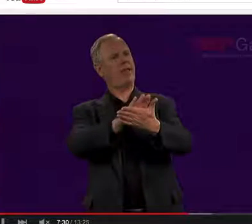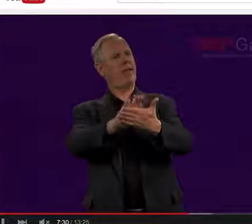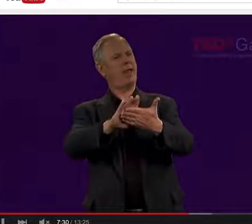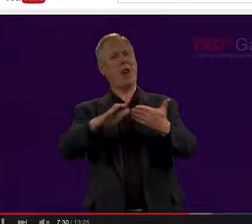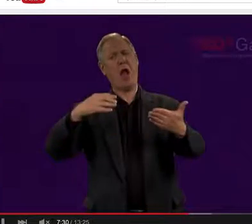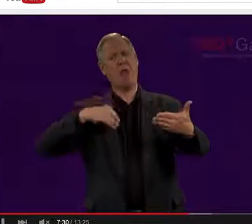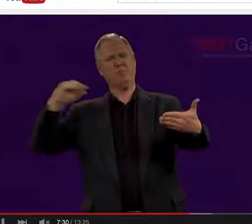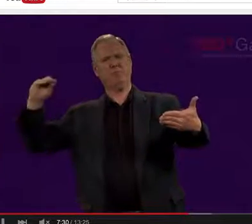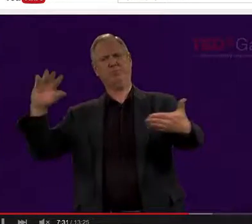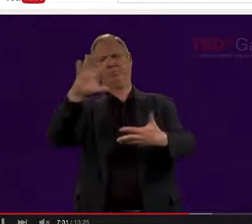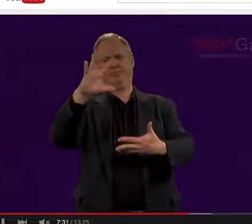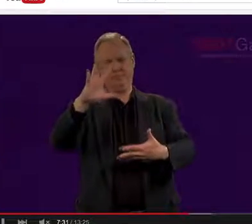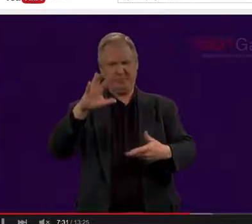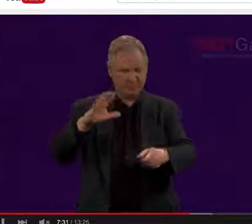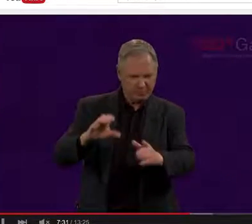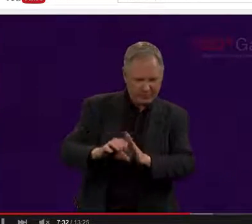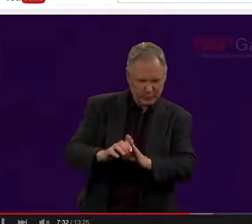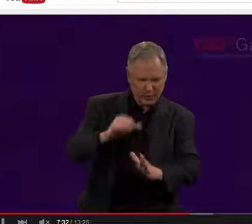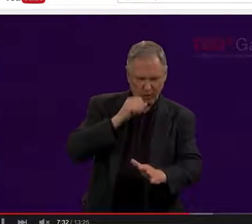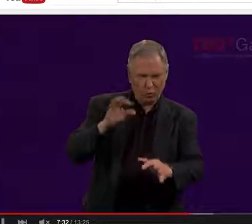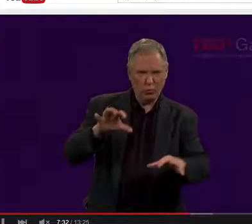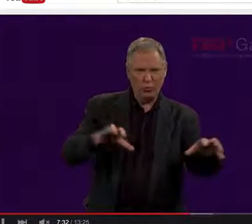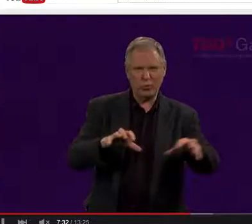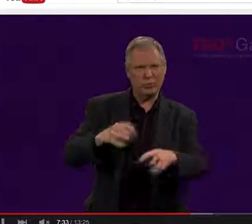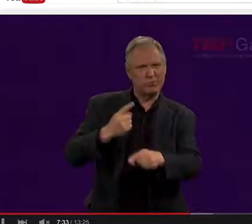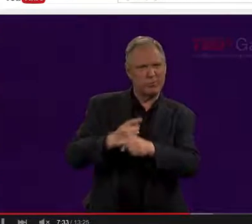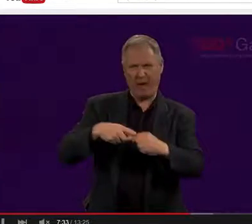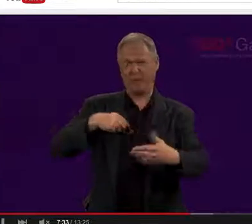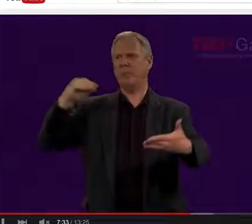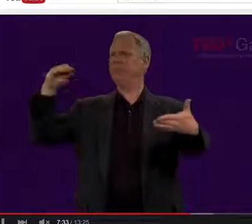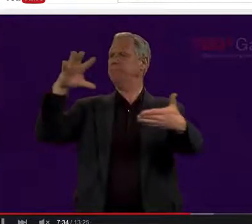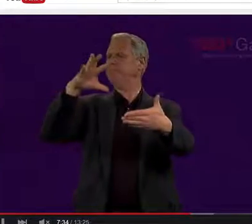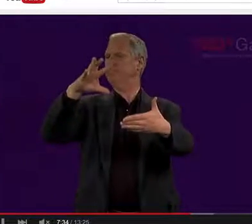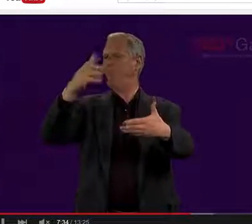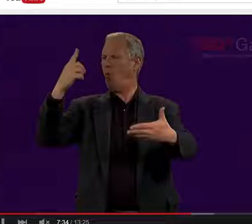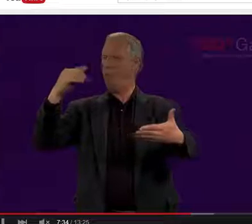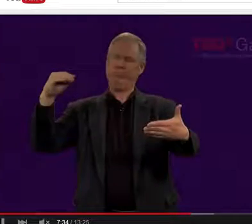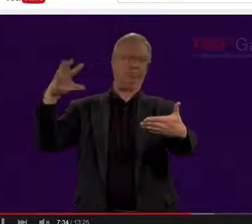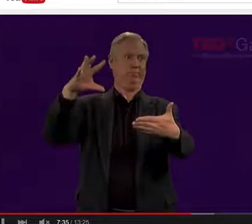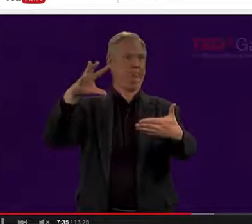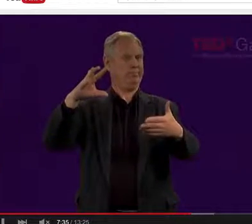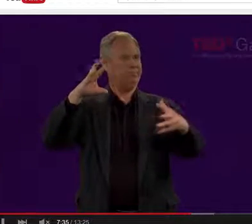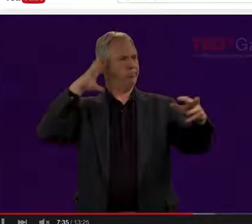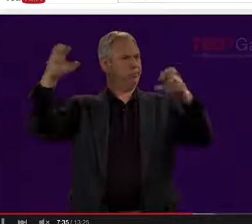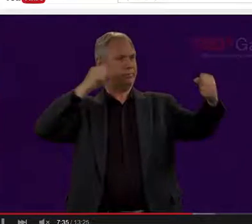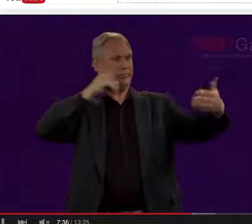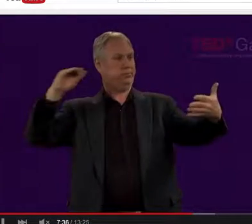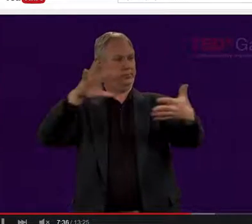It looks like it's plain, nothing there, no light.